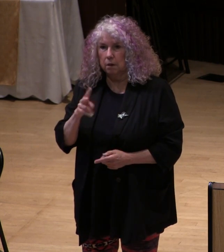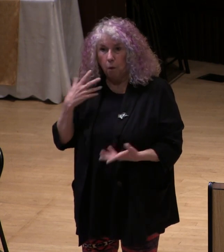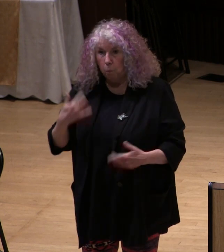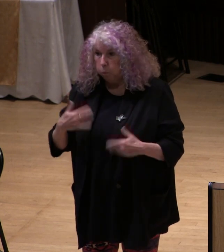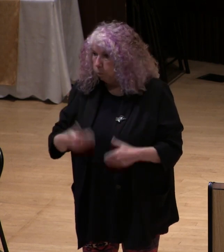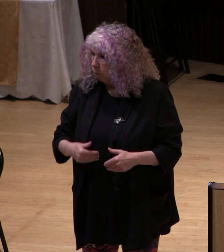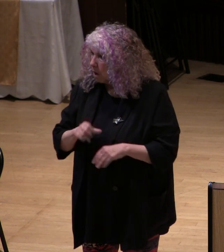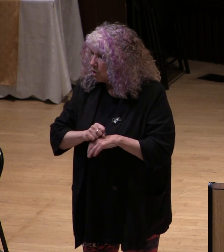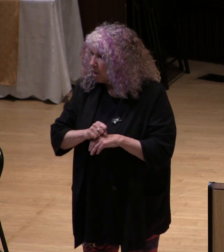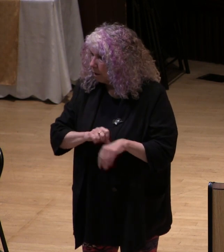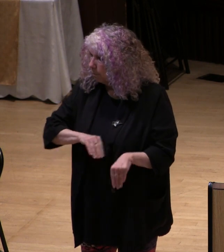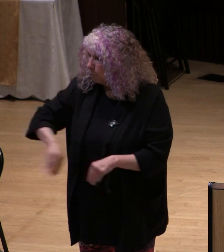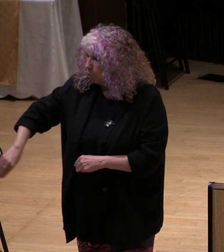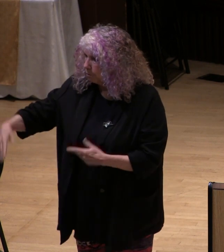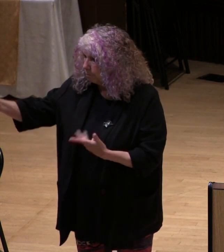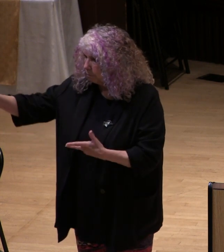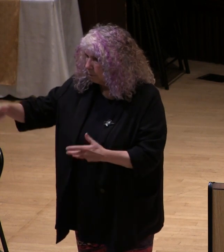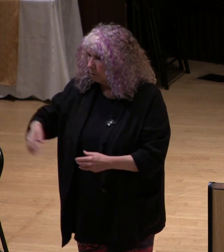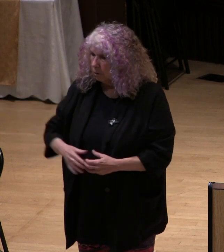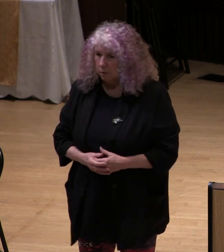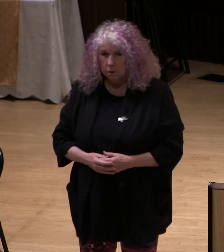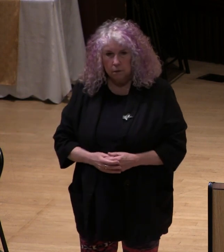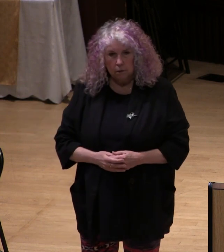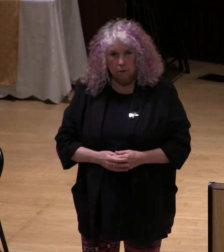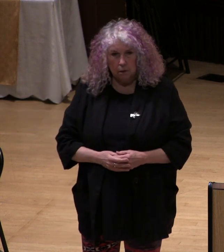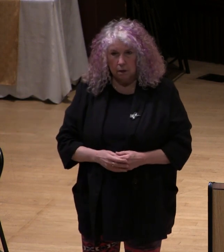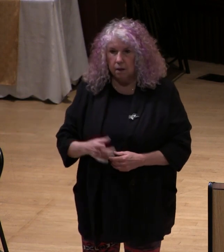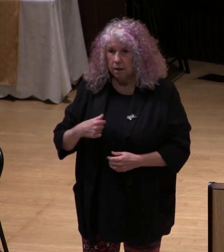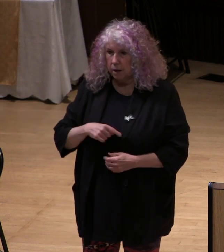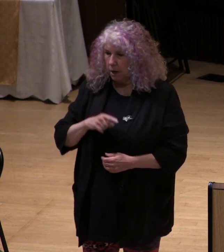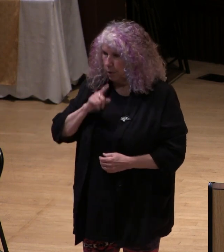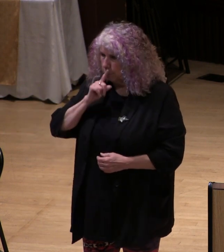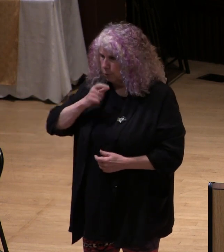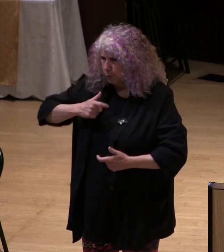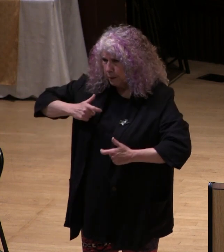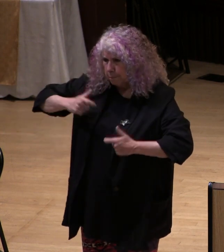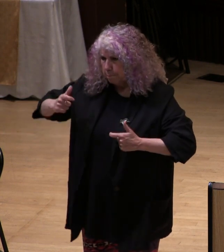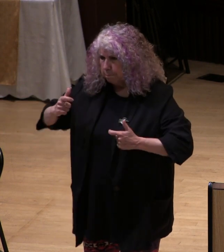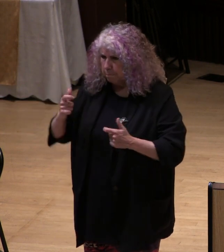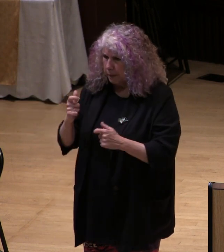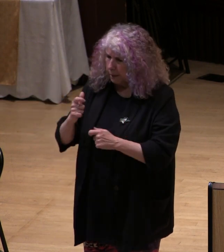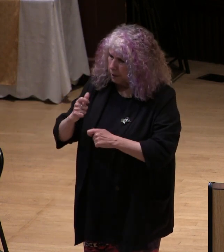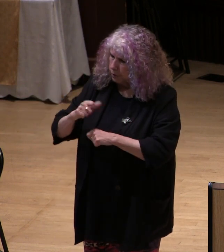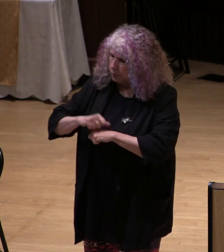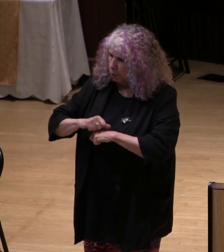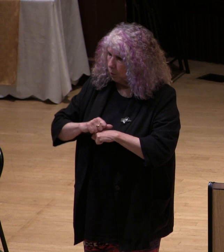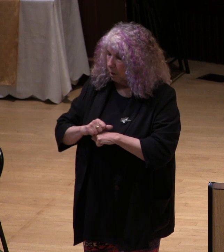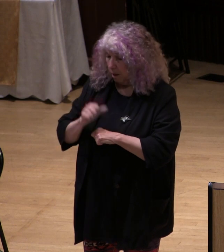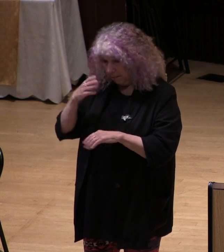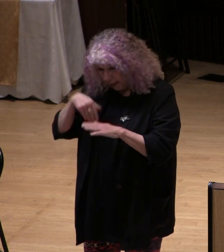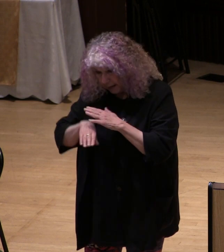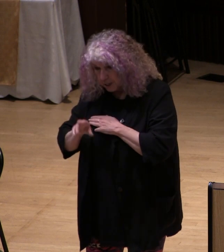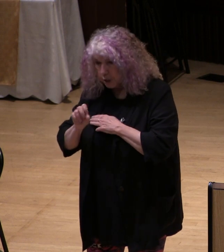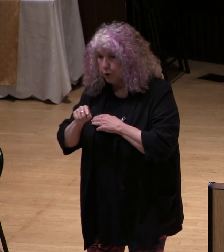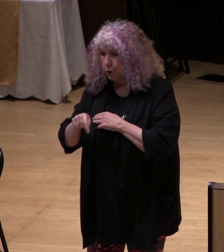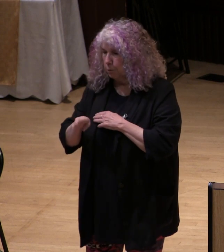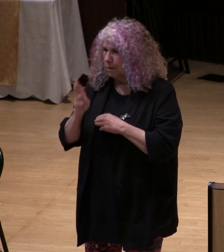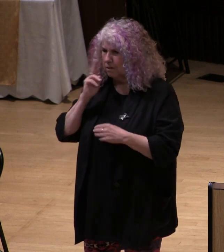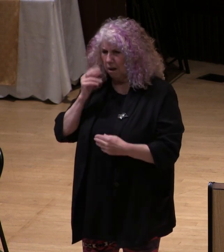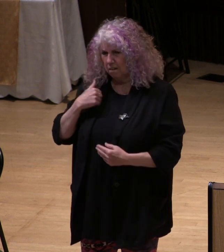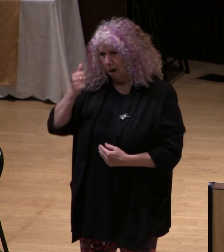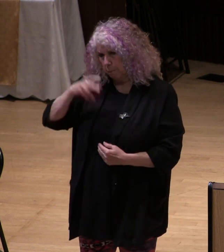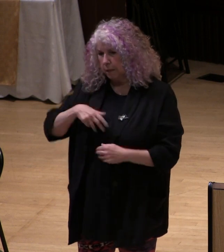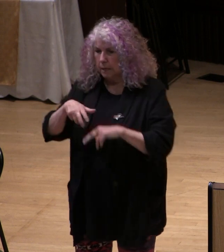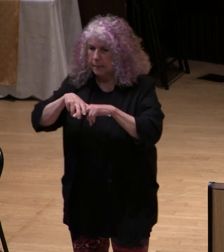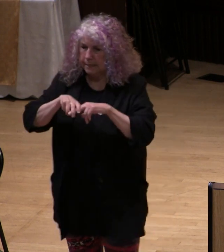saw that the stone had already been rolled back, and it was very large. On entering the tomb, they saw a young